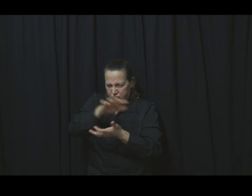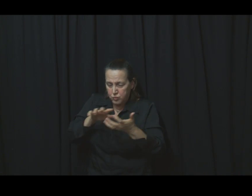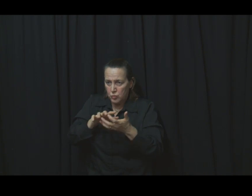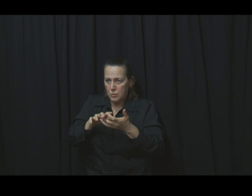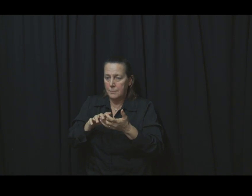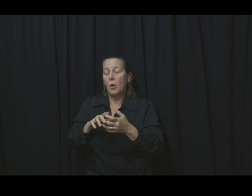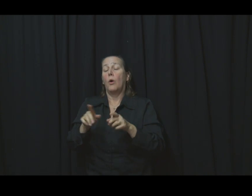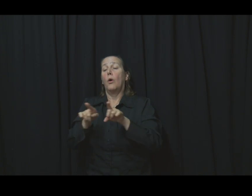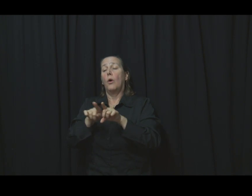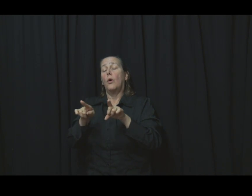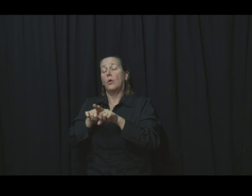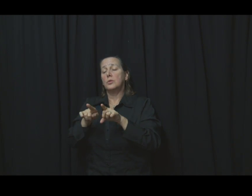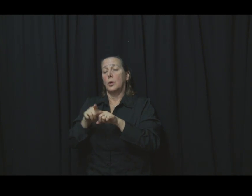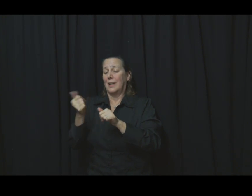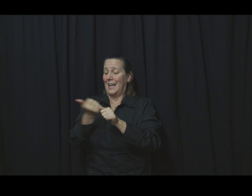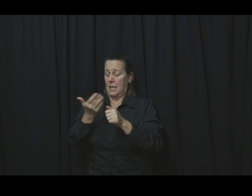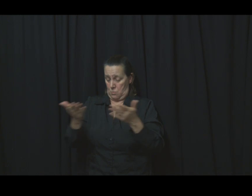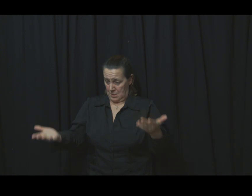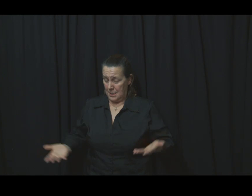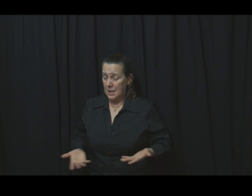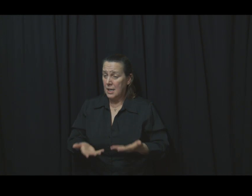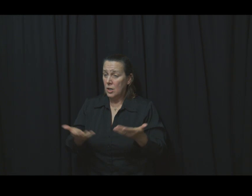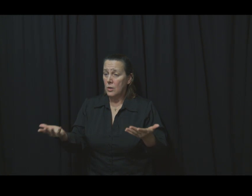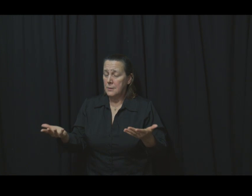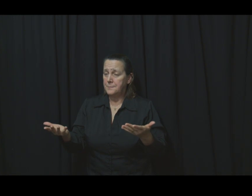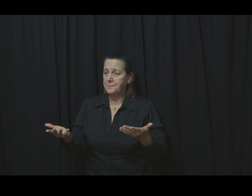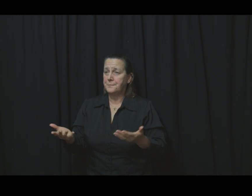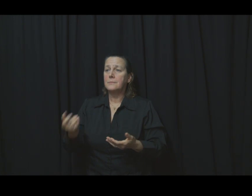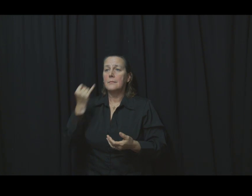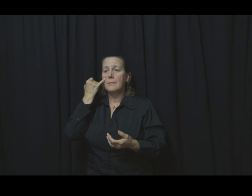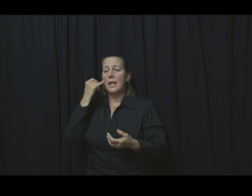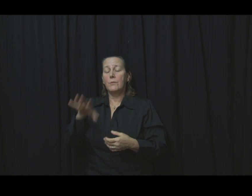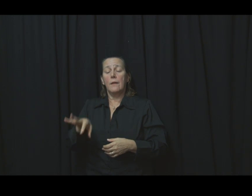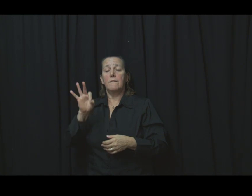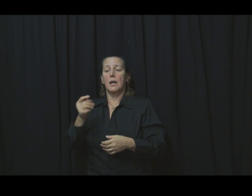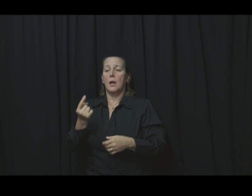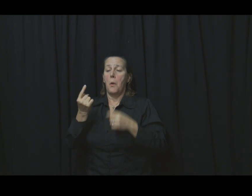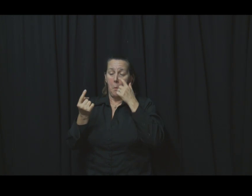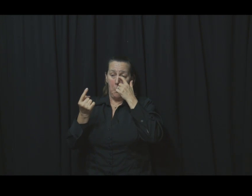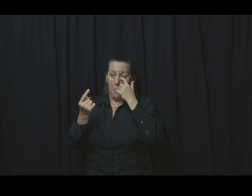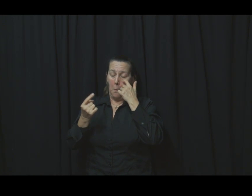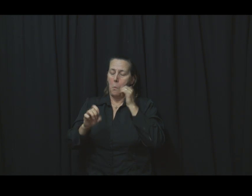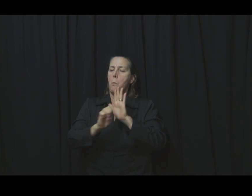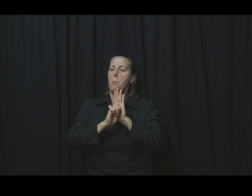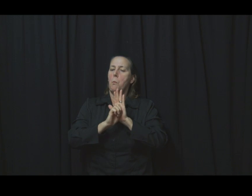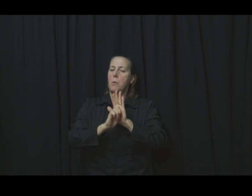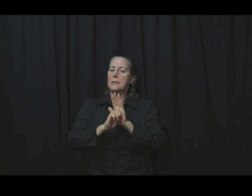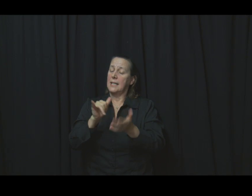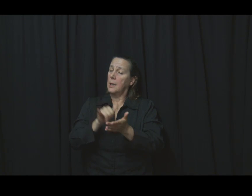way, anyone here, really, if you can find one example of that